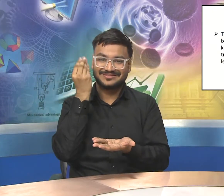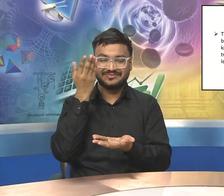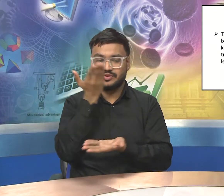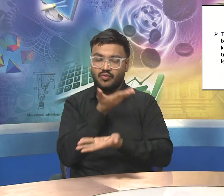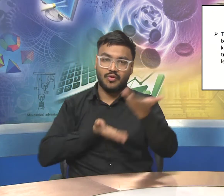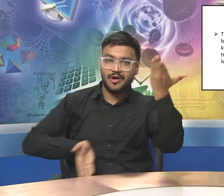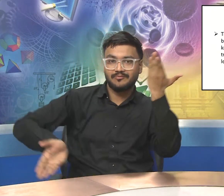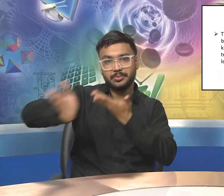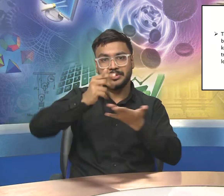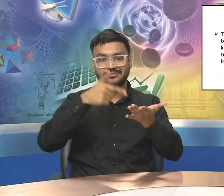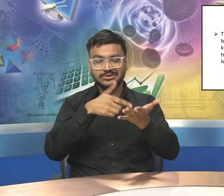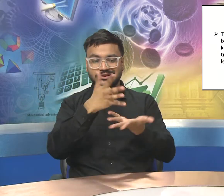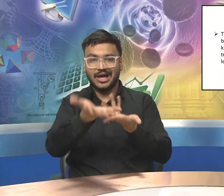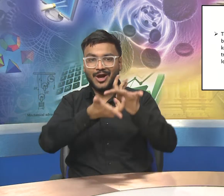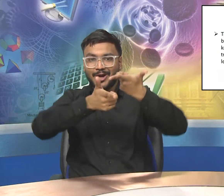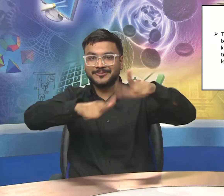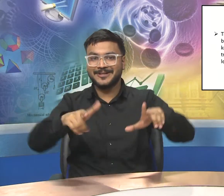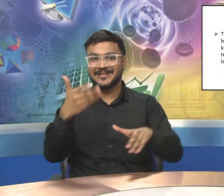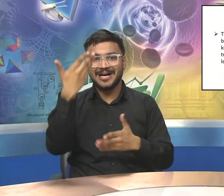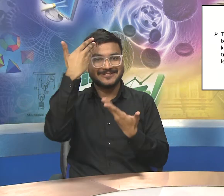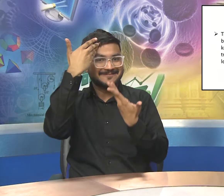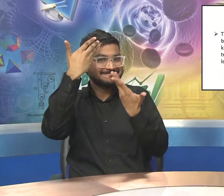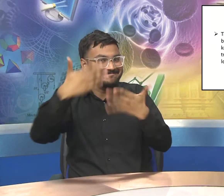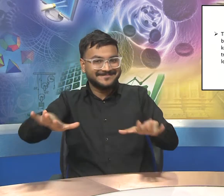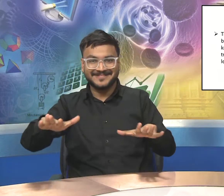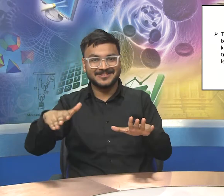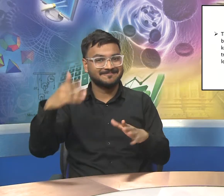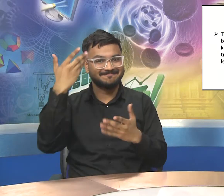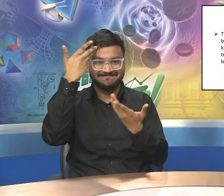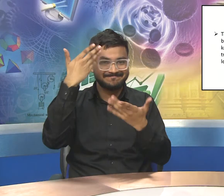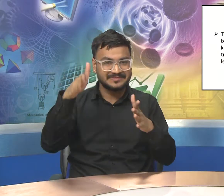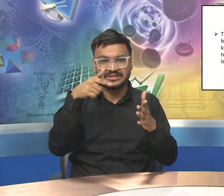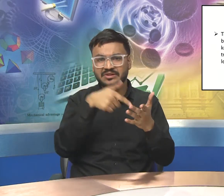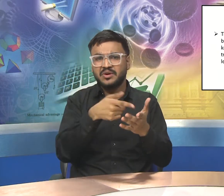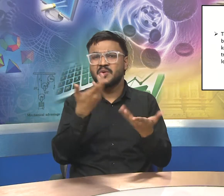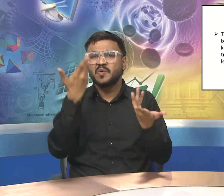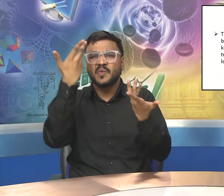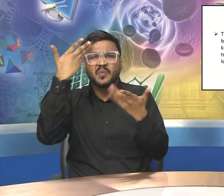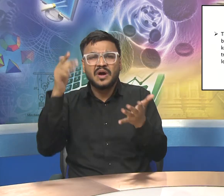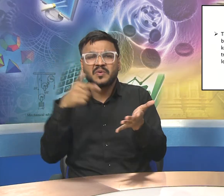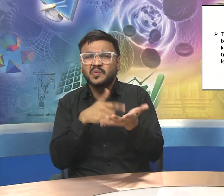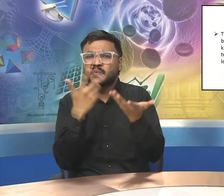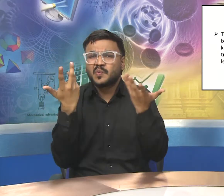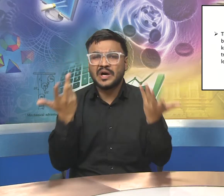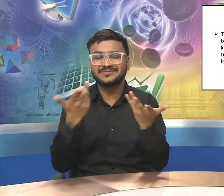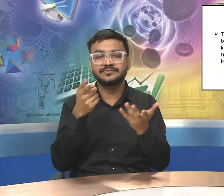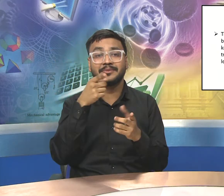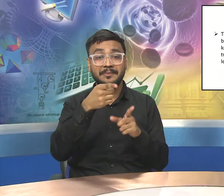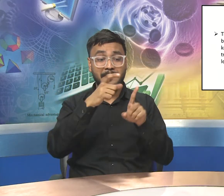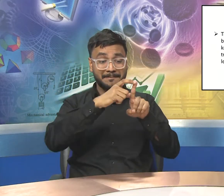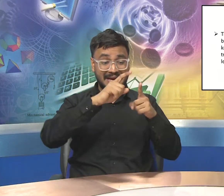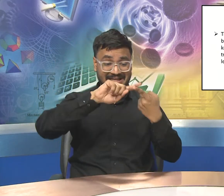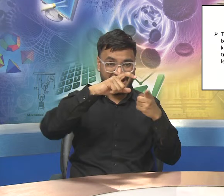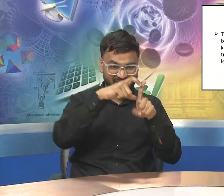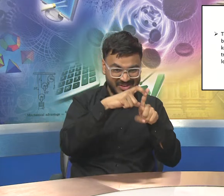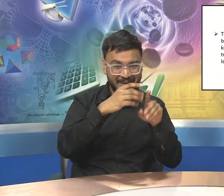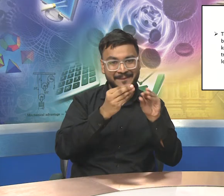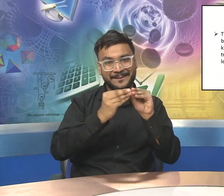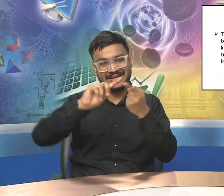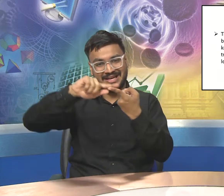But the teachers are mostly hearing and do not know sign language,